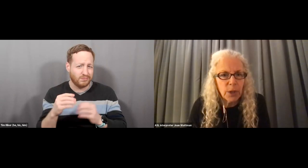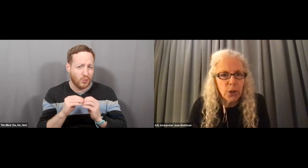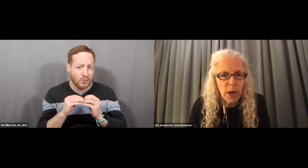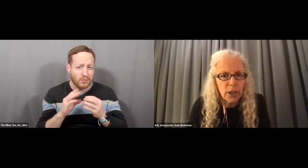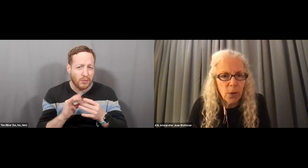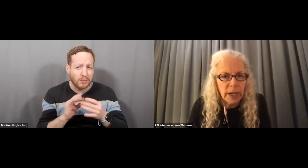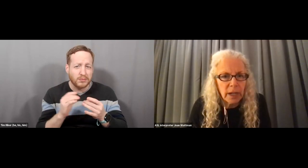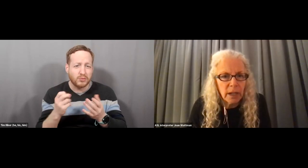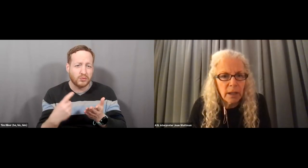could do ongoing.